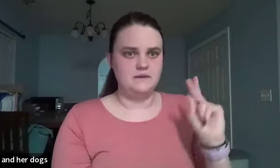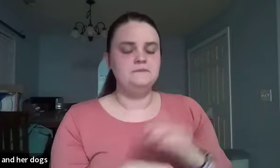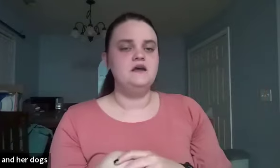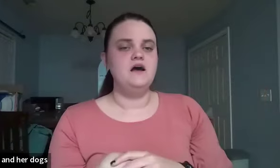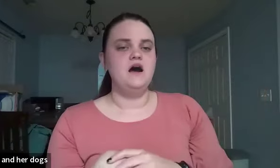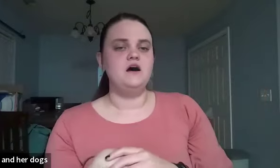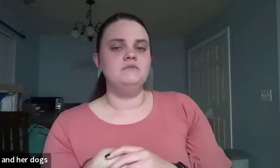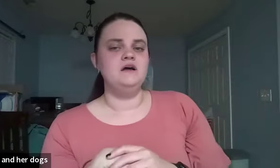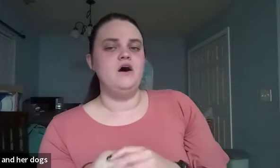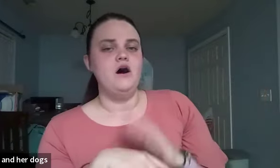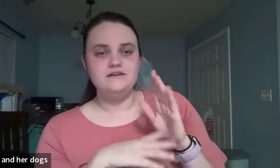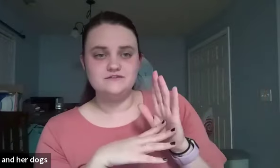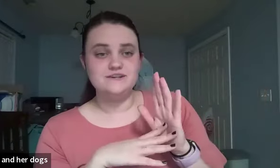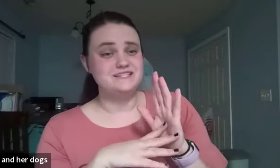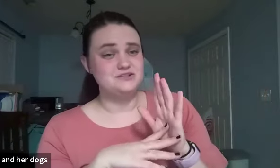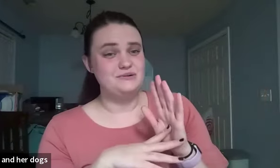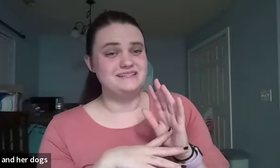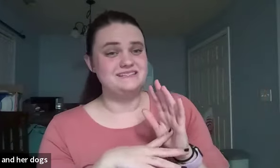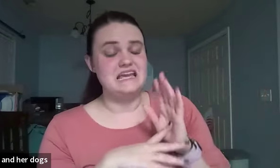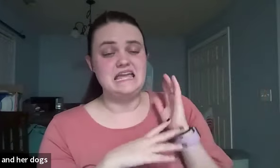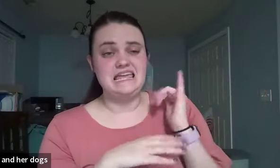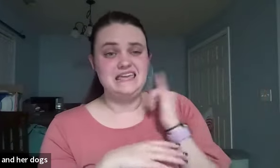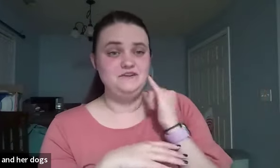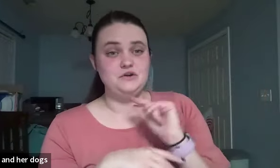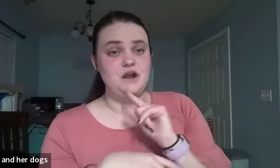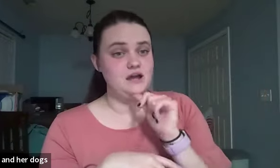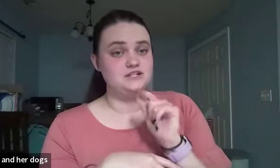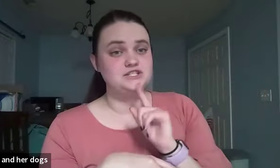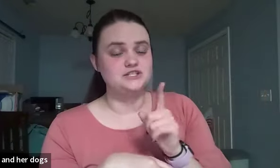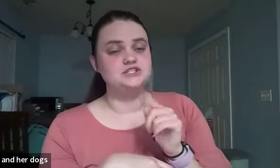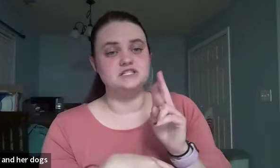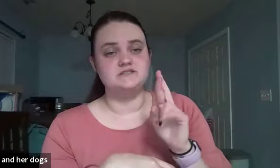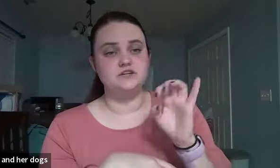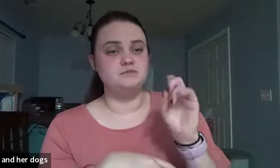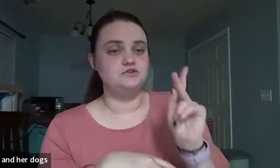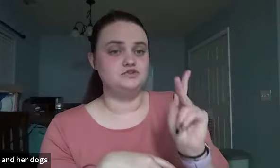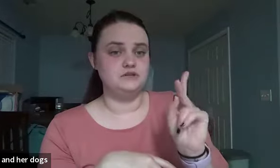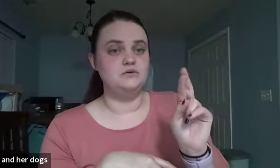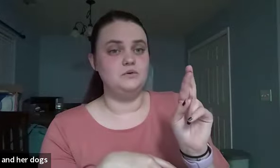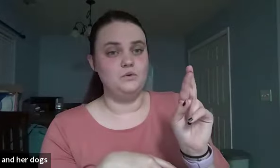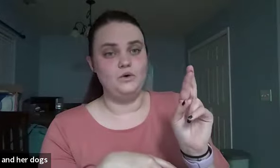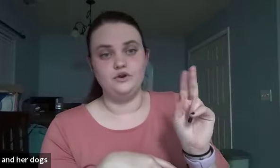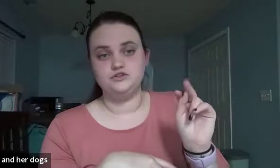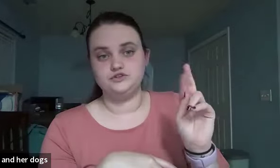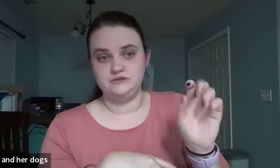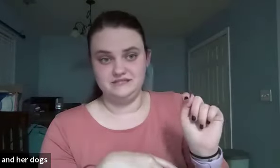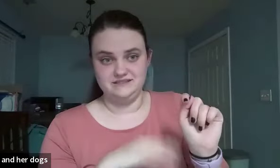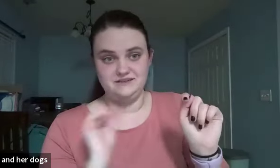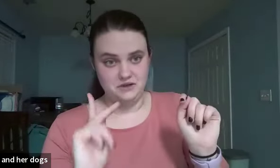Okay. All else fails, I do always like to say, if you're not sure, just fingerspell trick or treat.